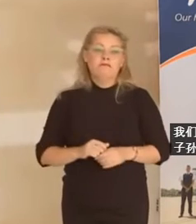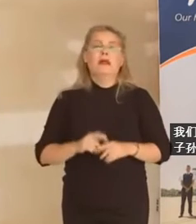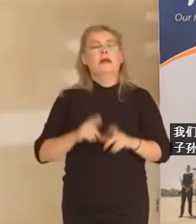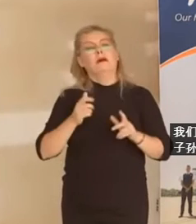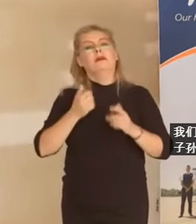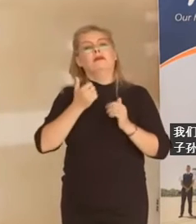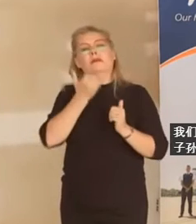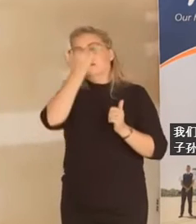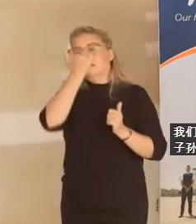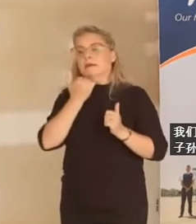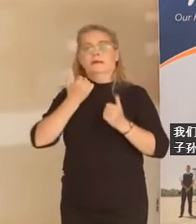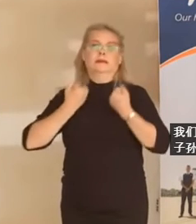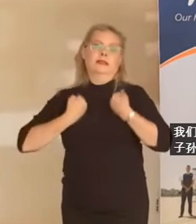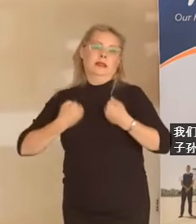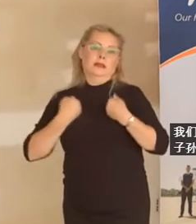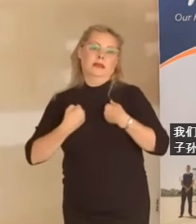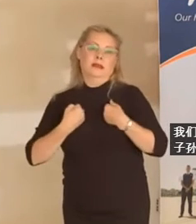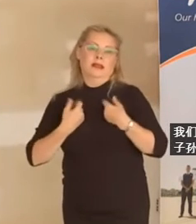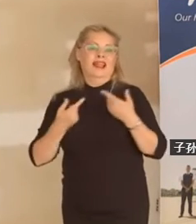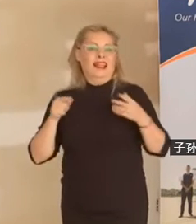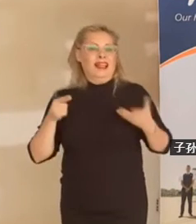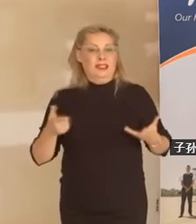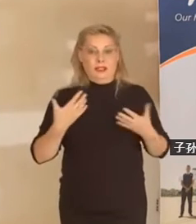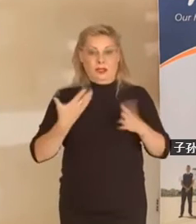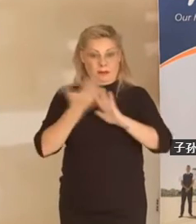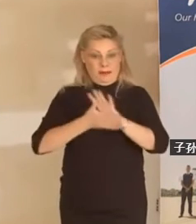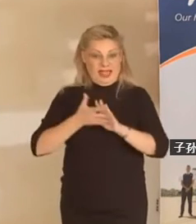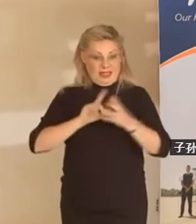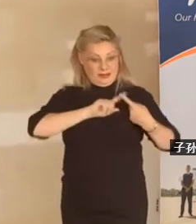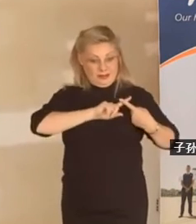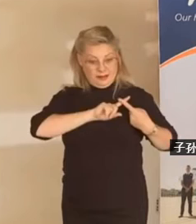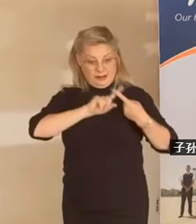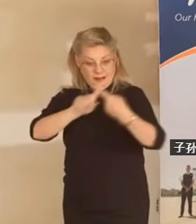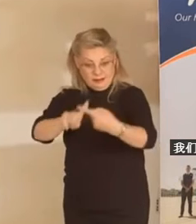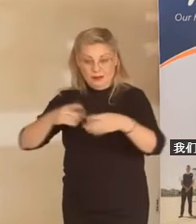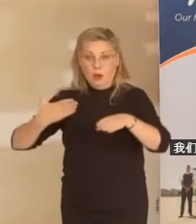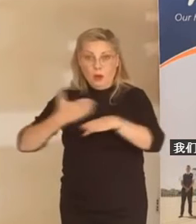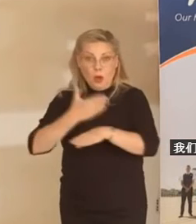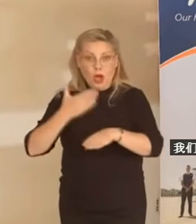to come. And the suggestion